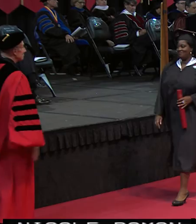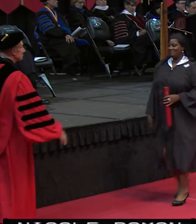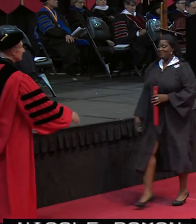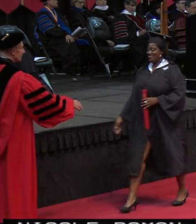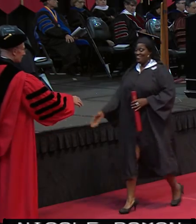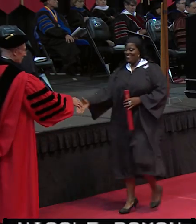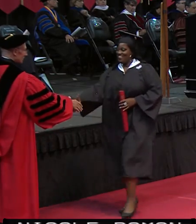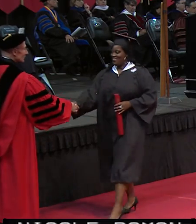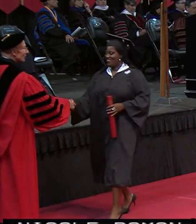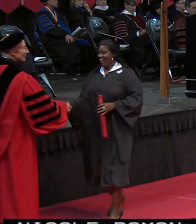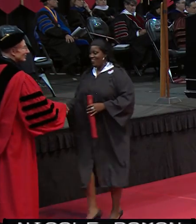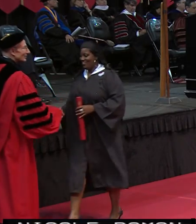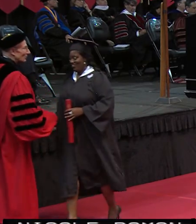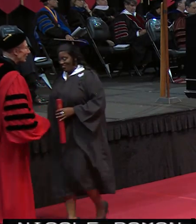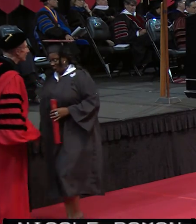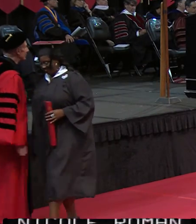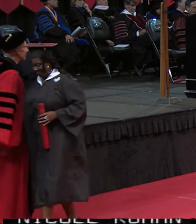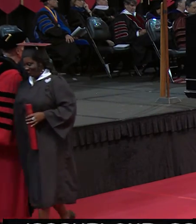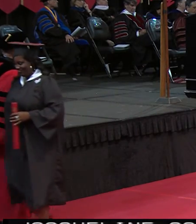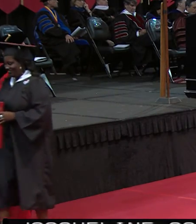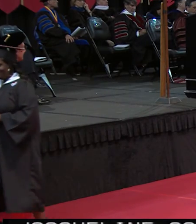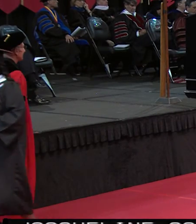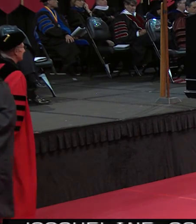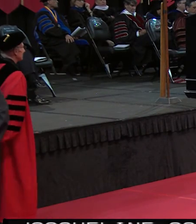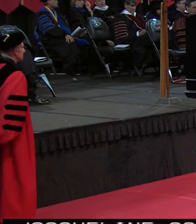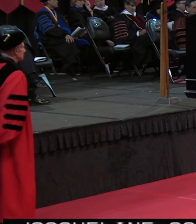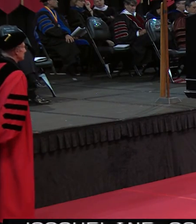Angela Michelle Sears.